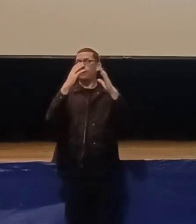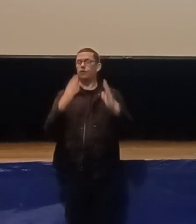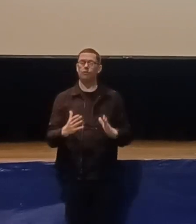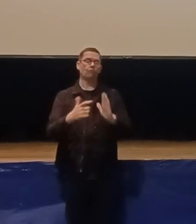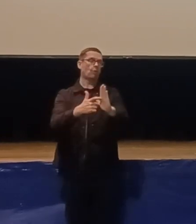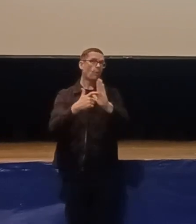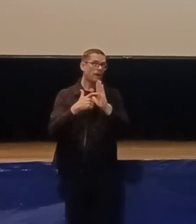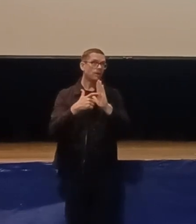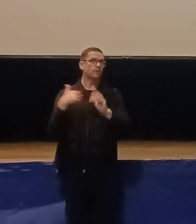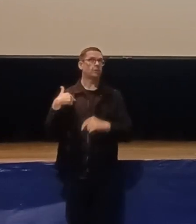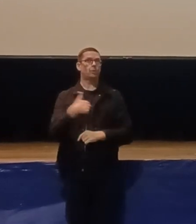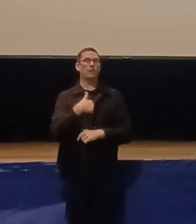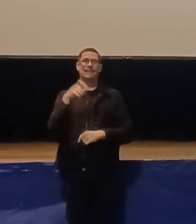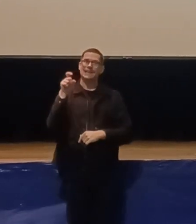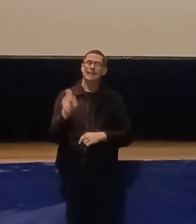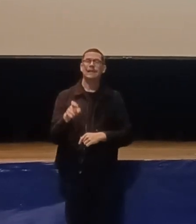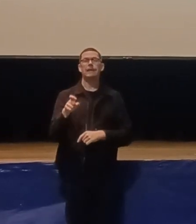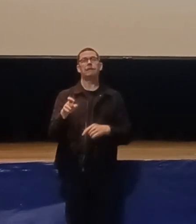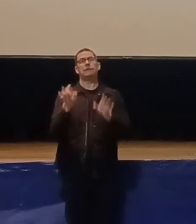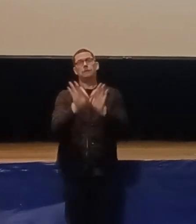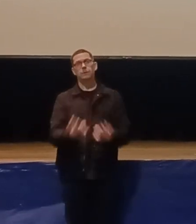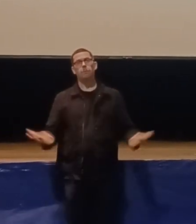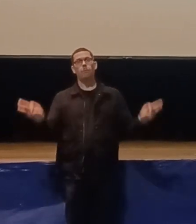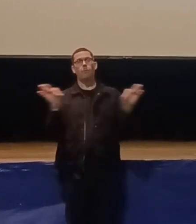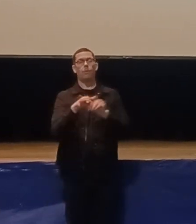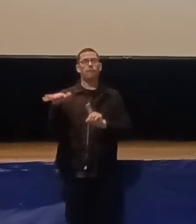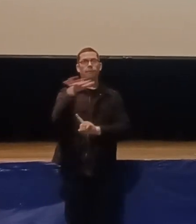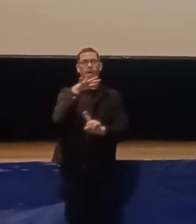that we meet these important climate targets.